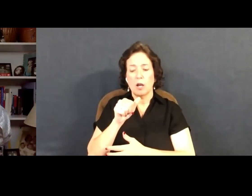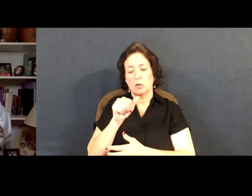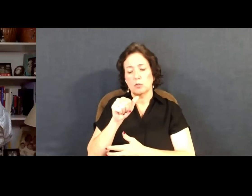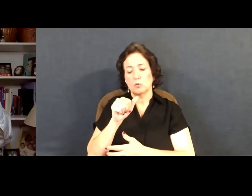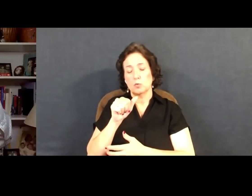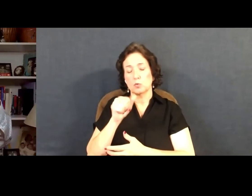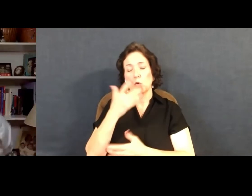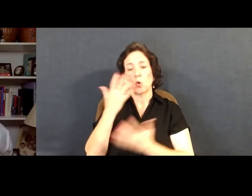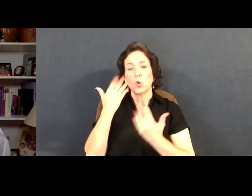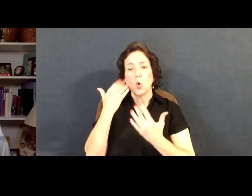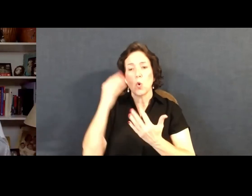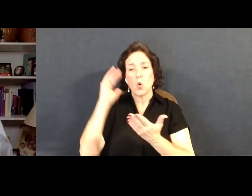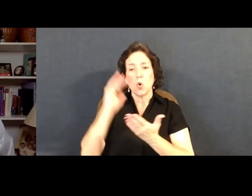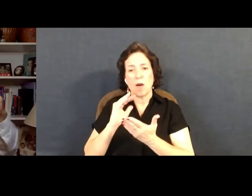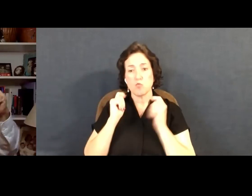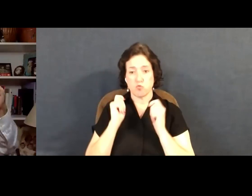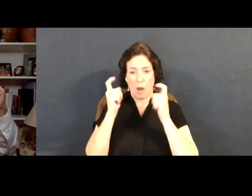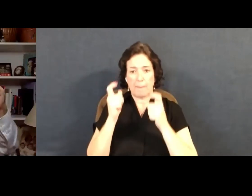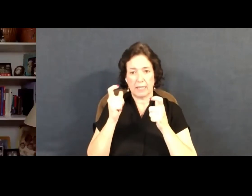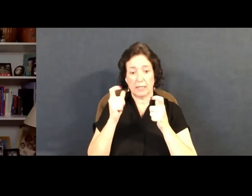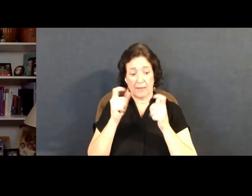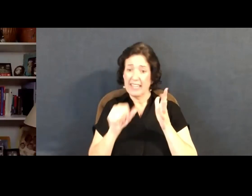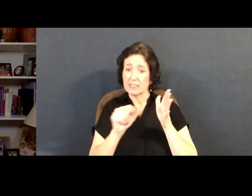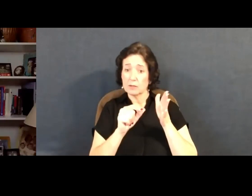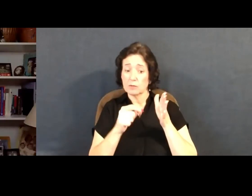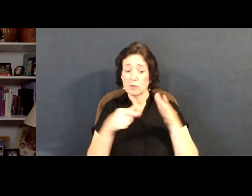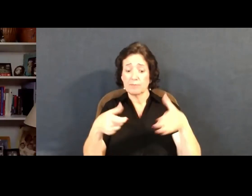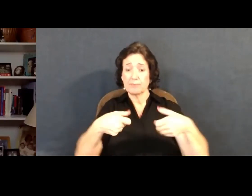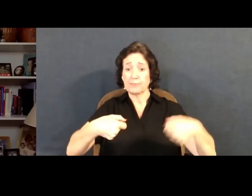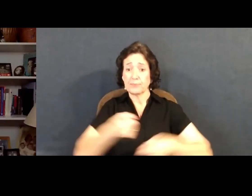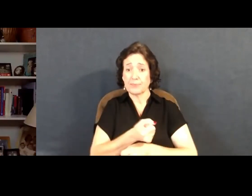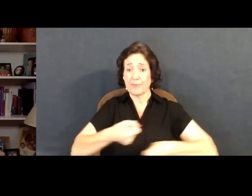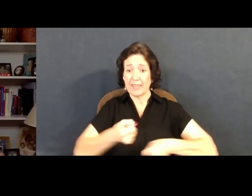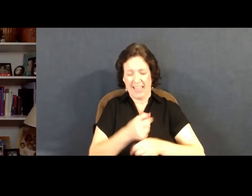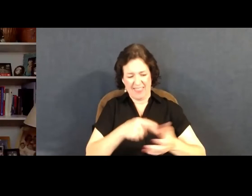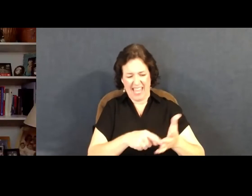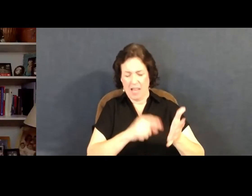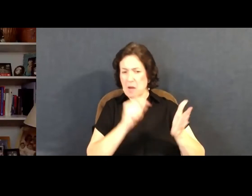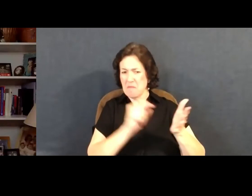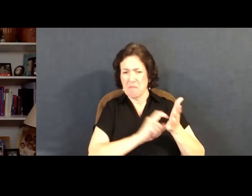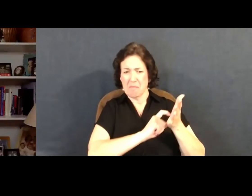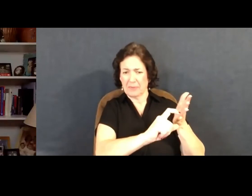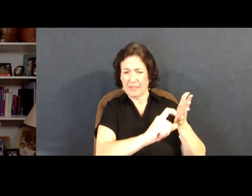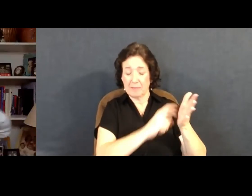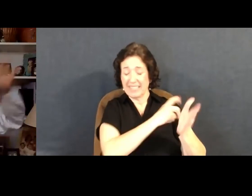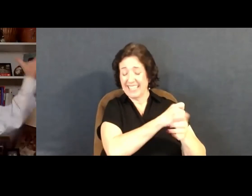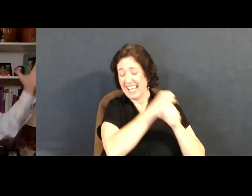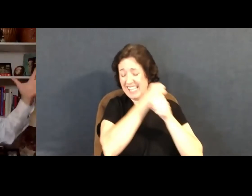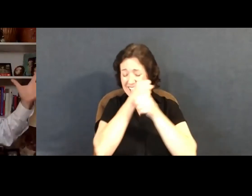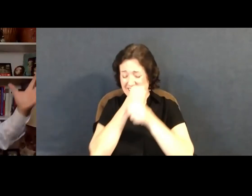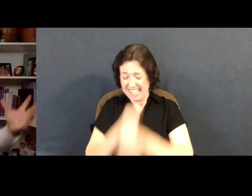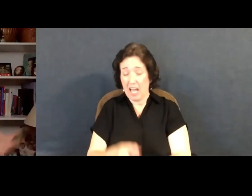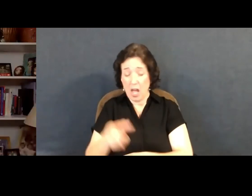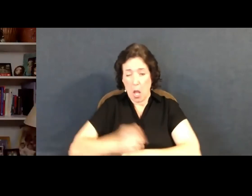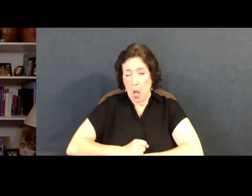do not cool rapidly on the side of that pressure cooker. And when he slammed it into that cold water, that pressure cooker blew up